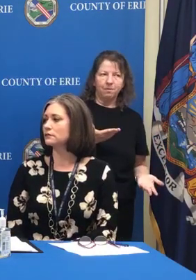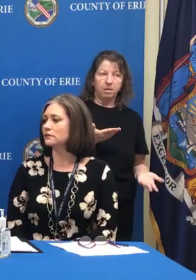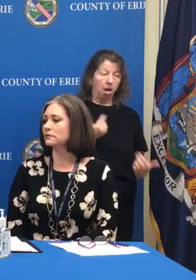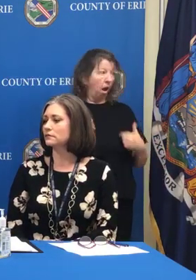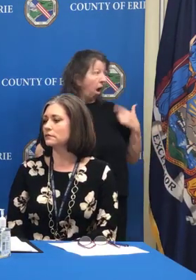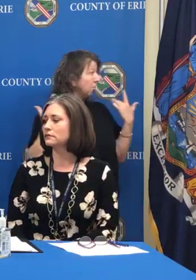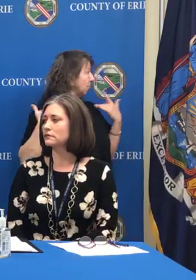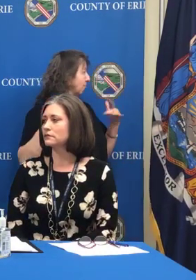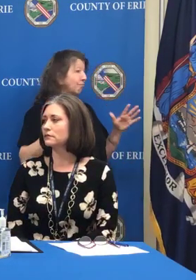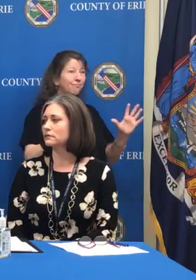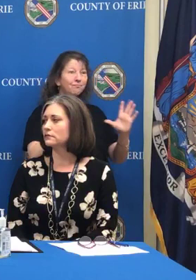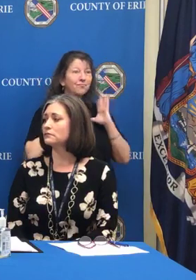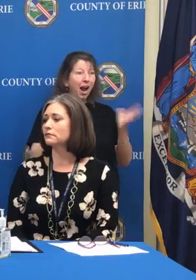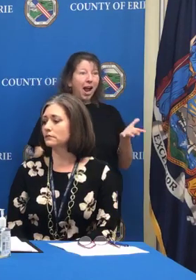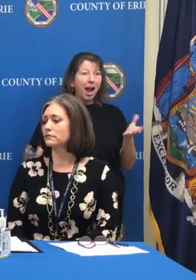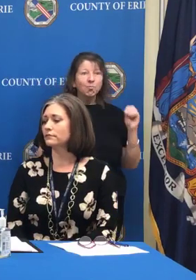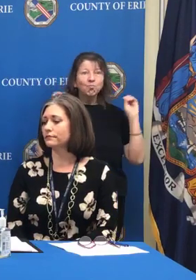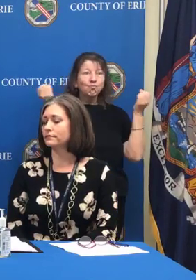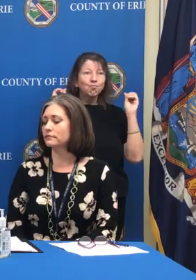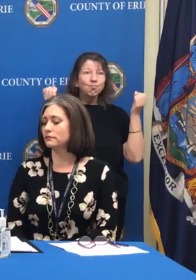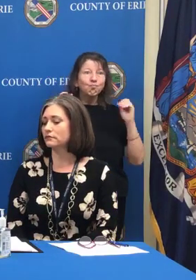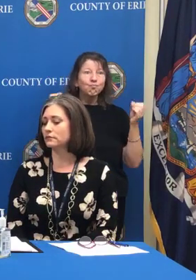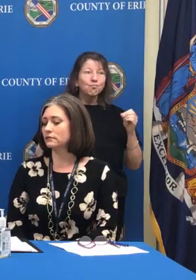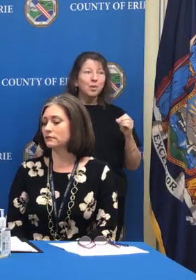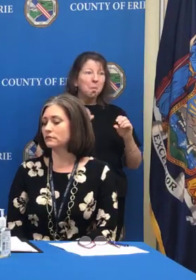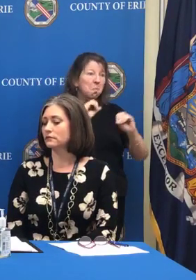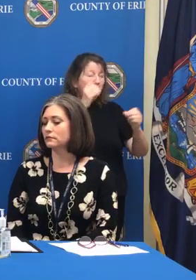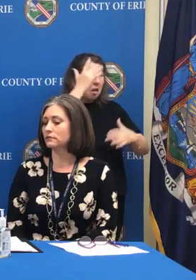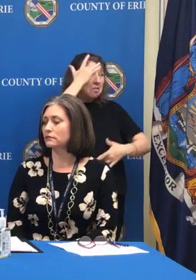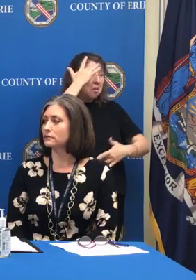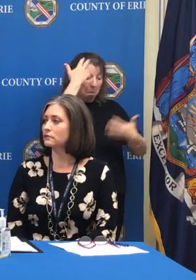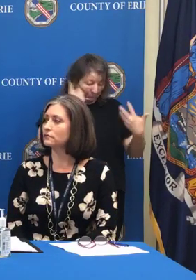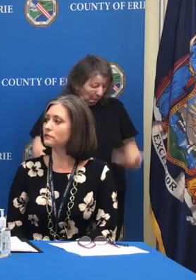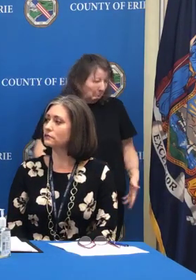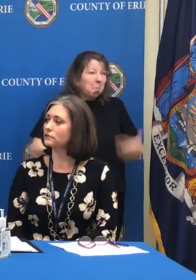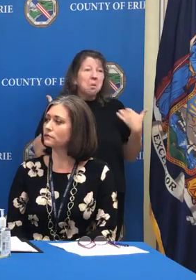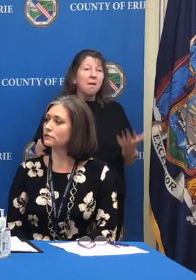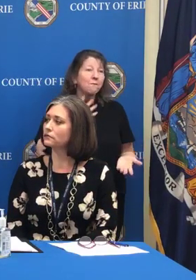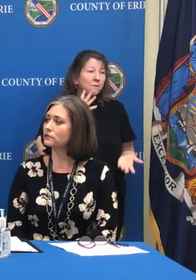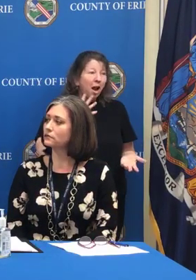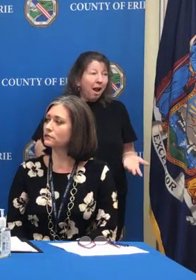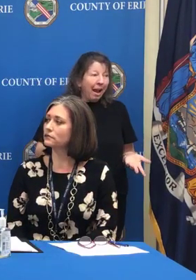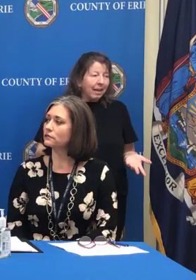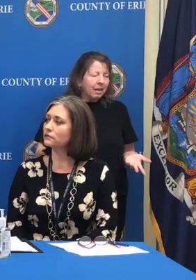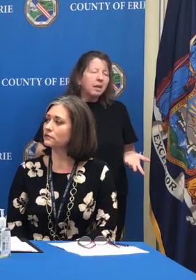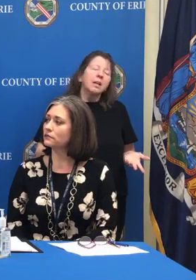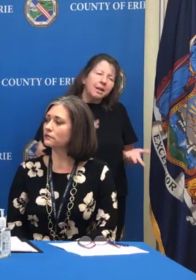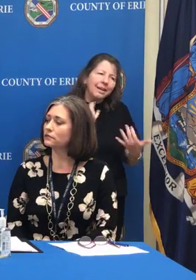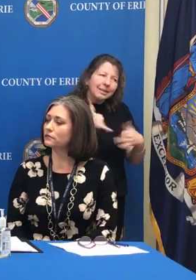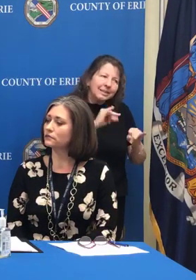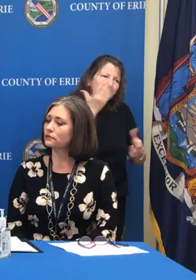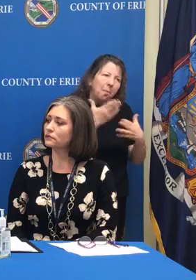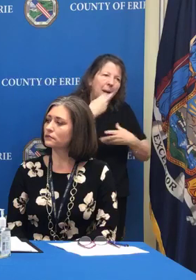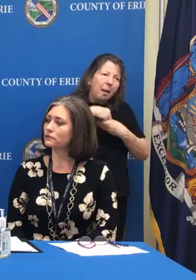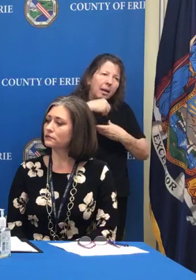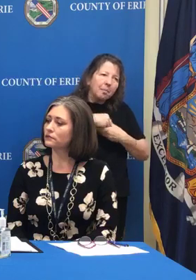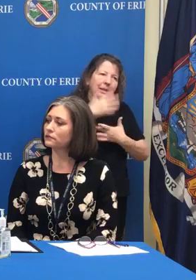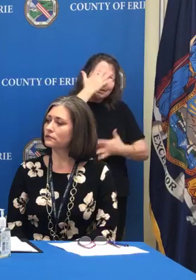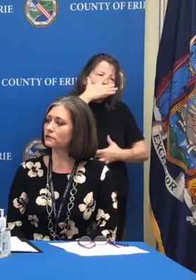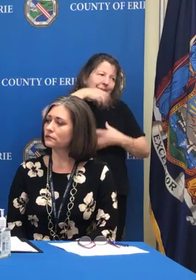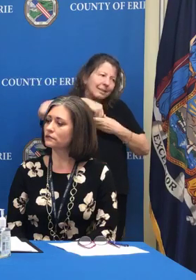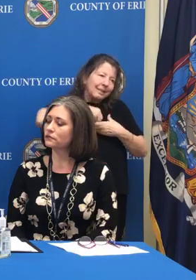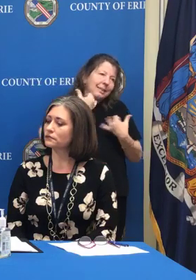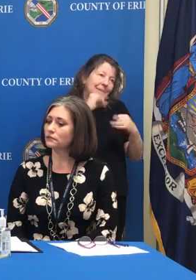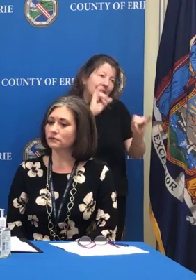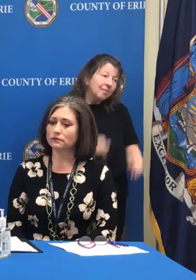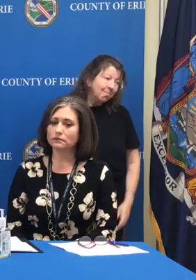results, you are, or symptoms, I should say, you actually may have the illness and just not know it.